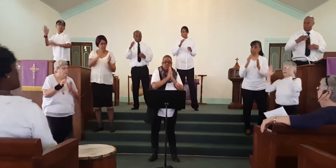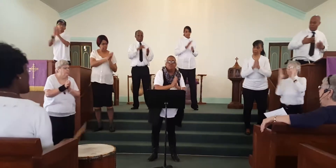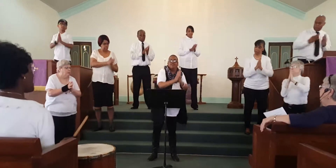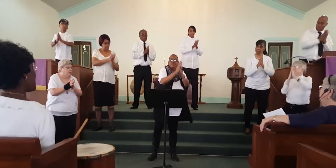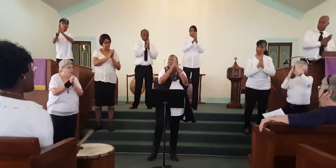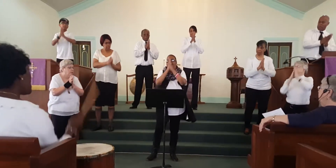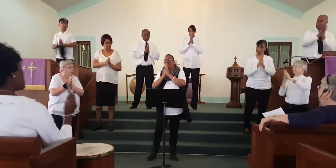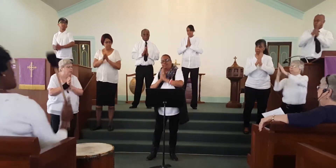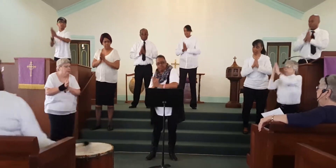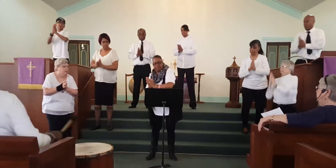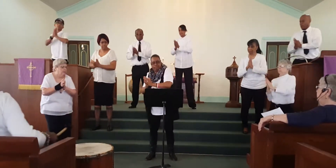prayer